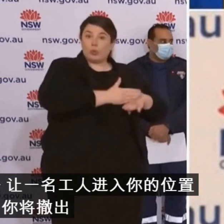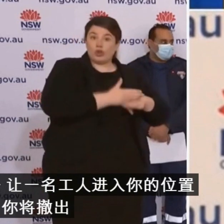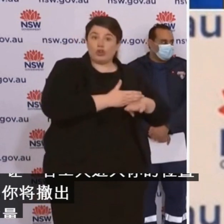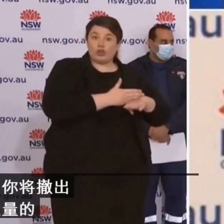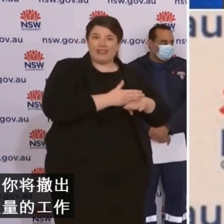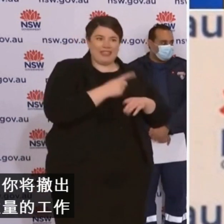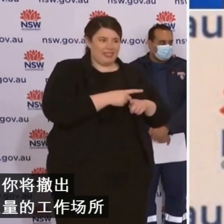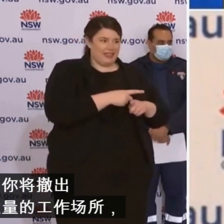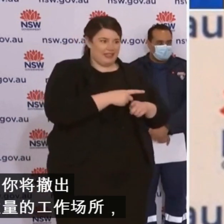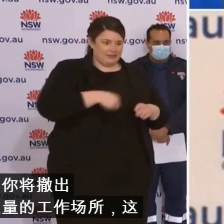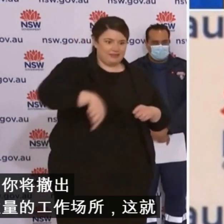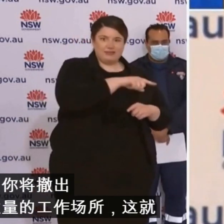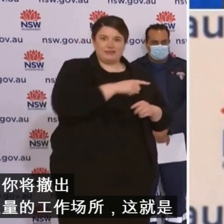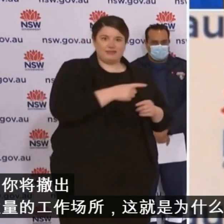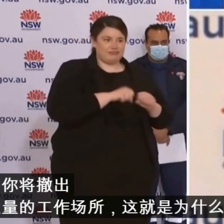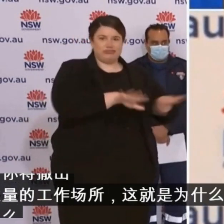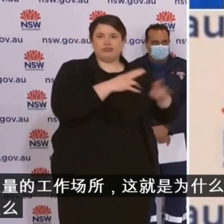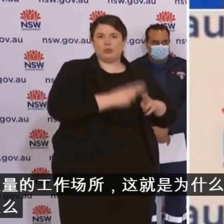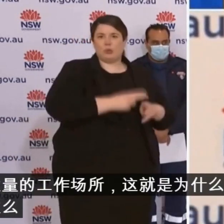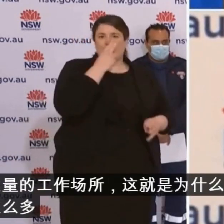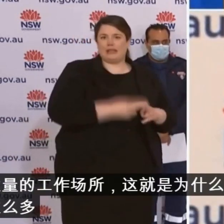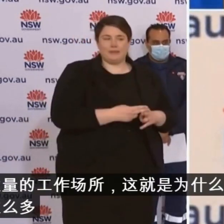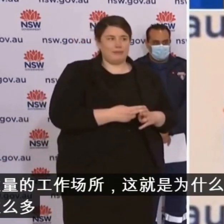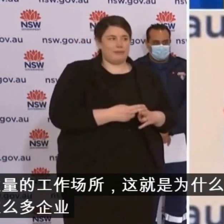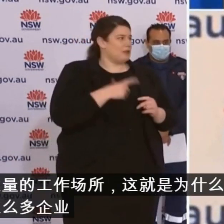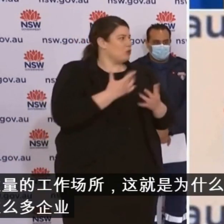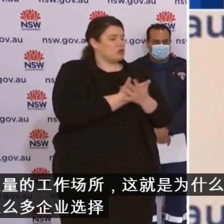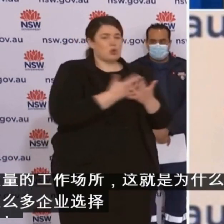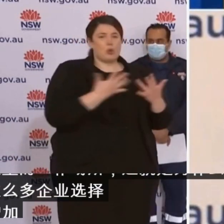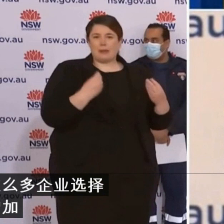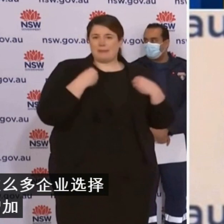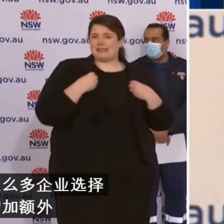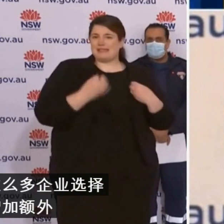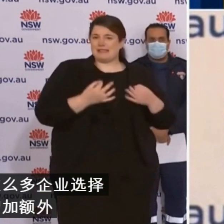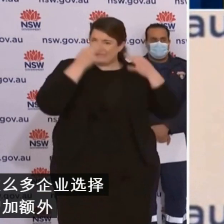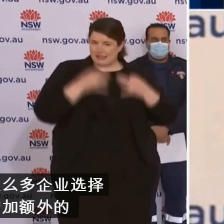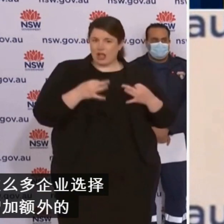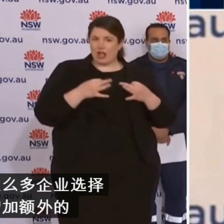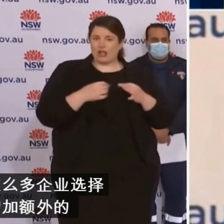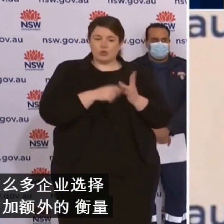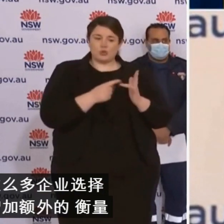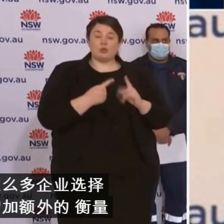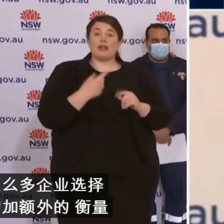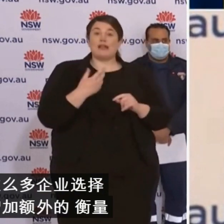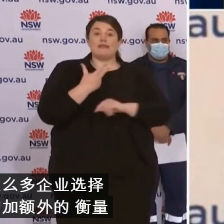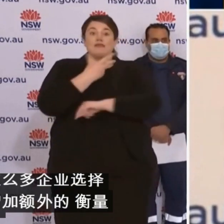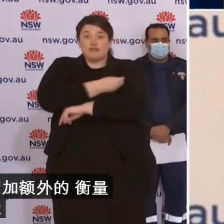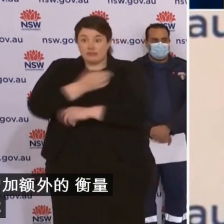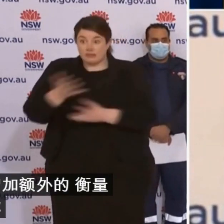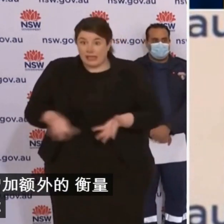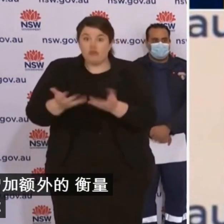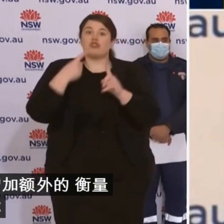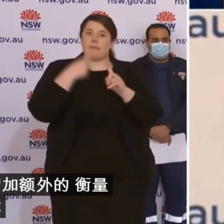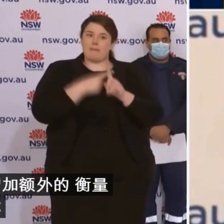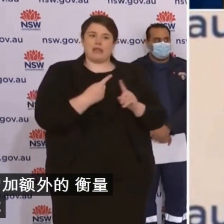out a large number of your workplace. And that's why so many businesses have chosen to put in that additional measure, risk mitigation, of